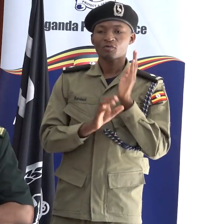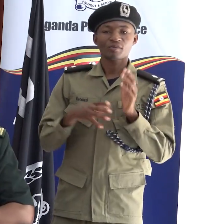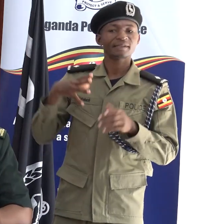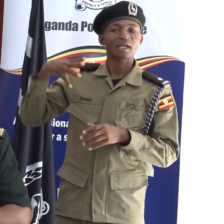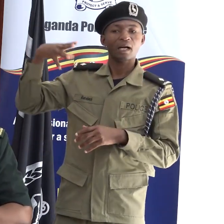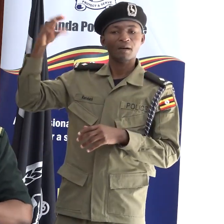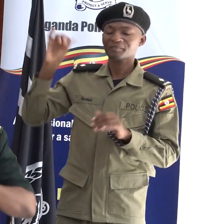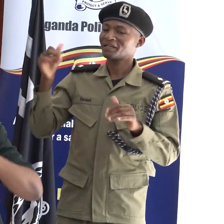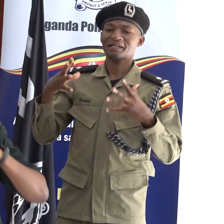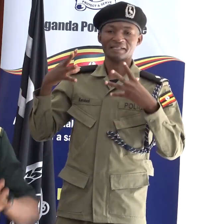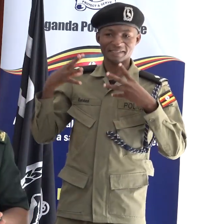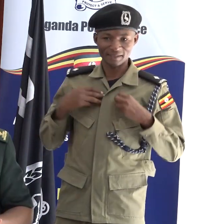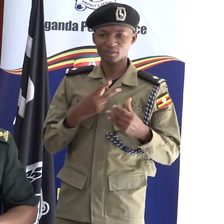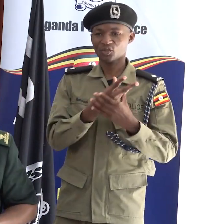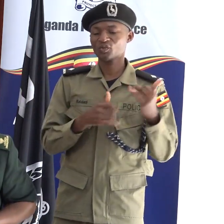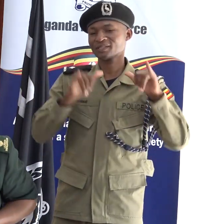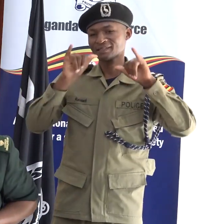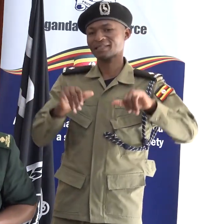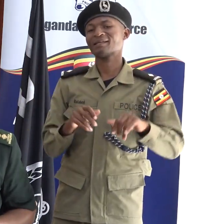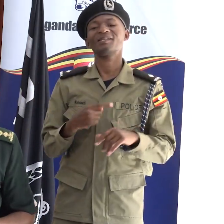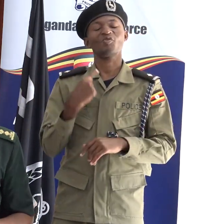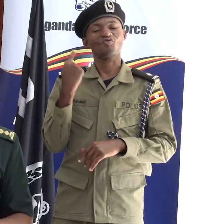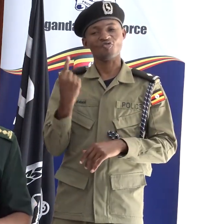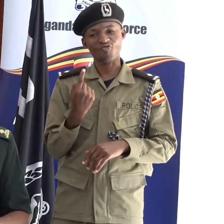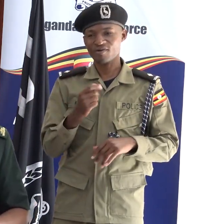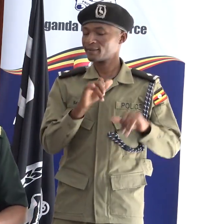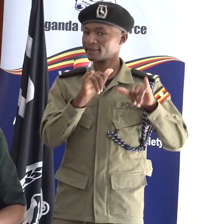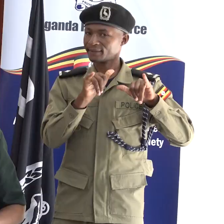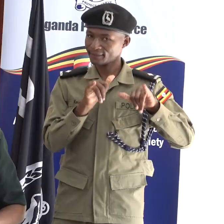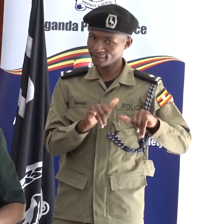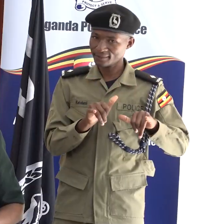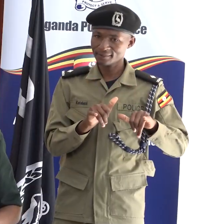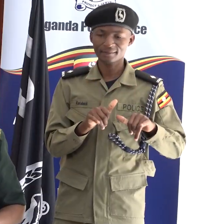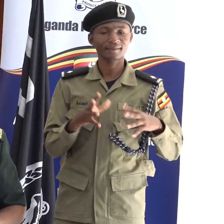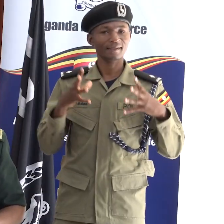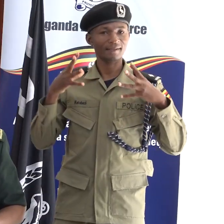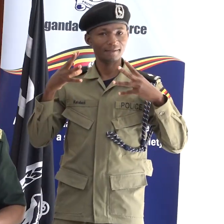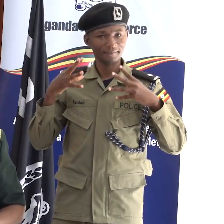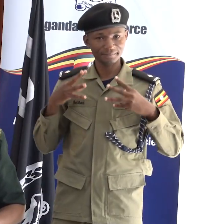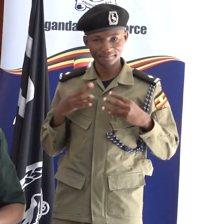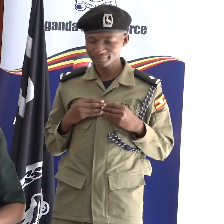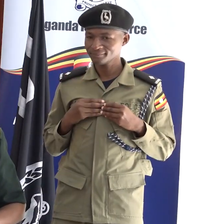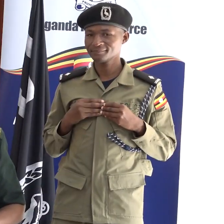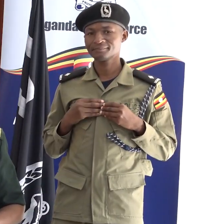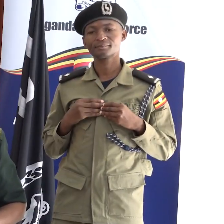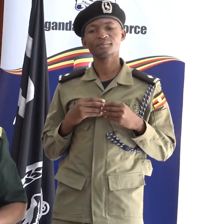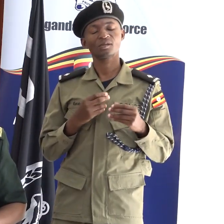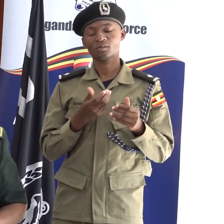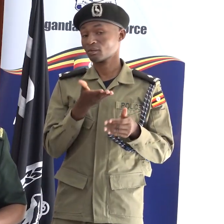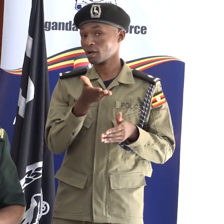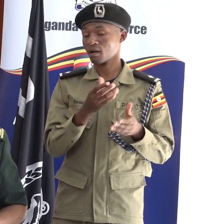dual citizenship are the only ones that can be allowed to have